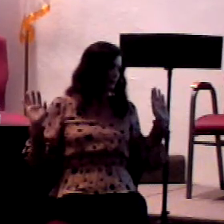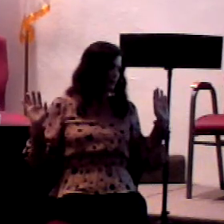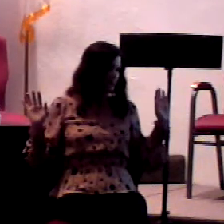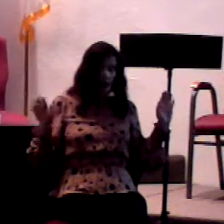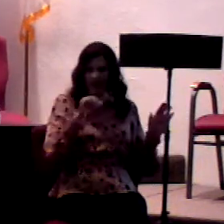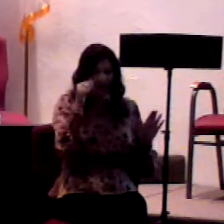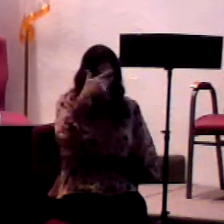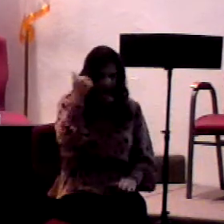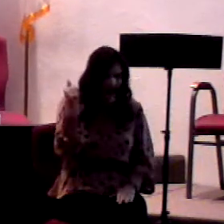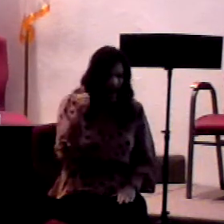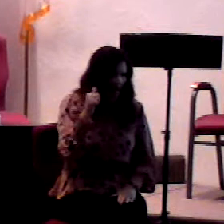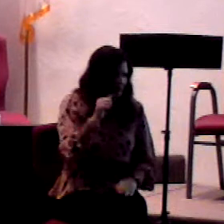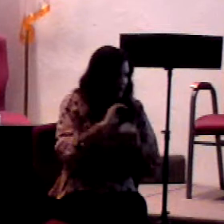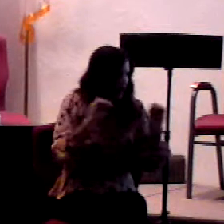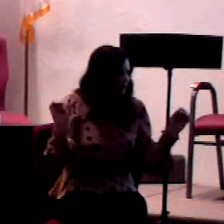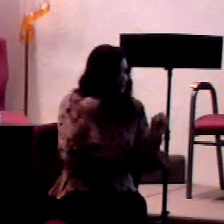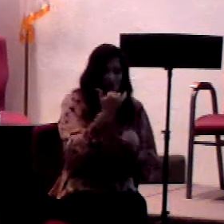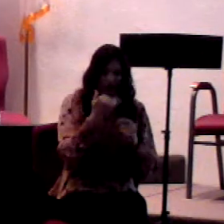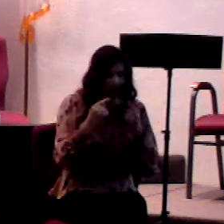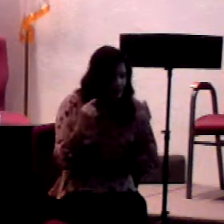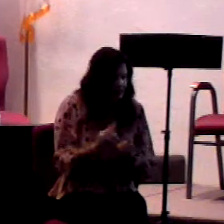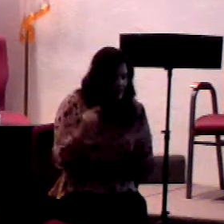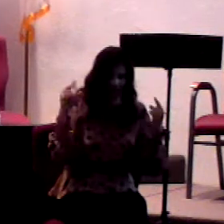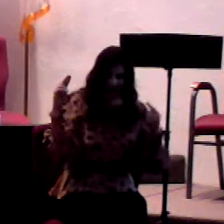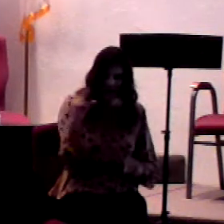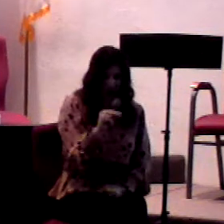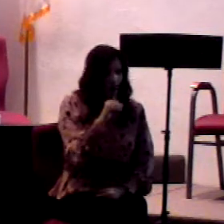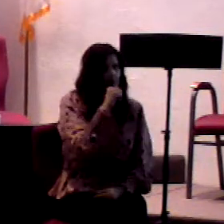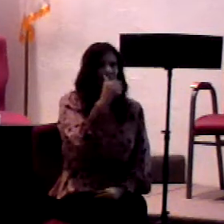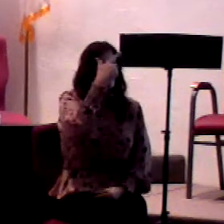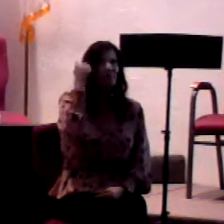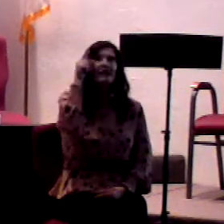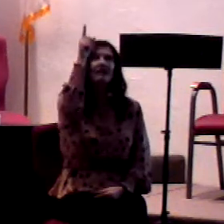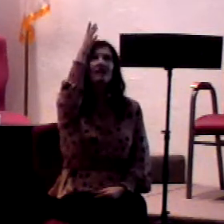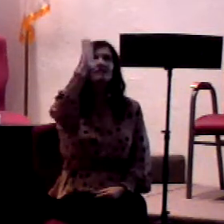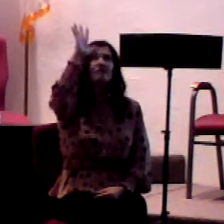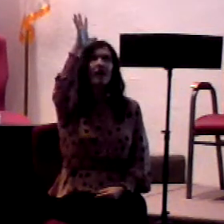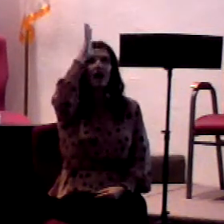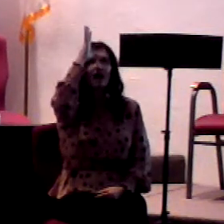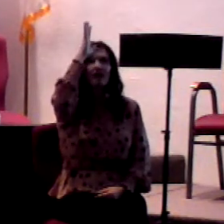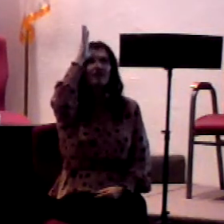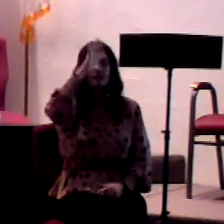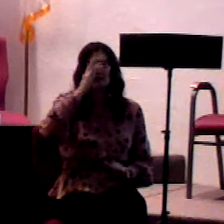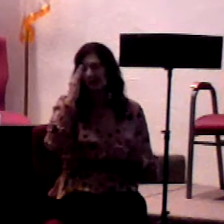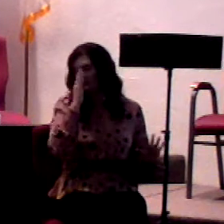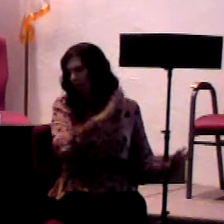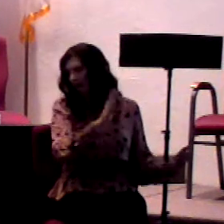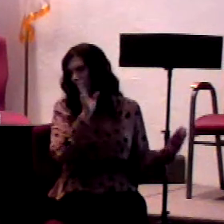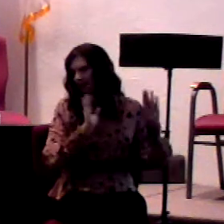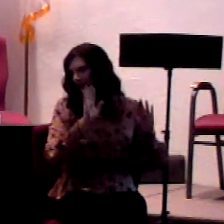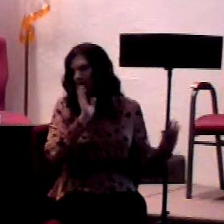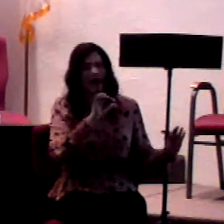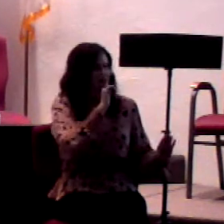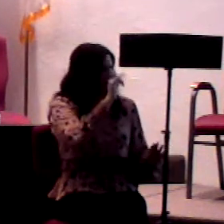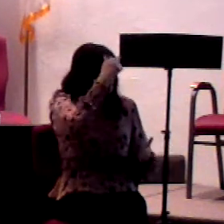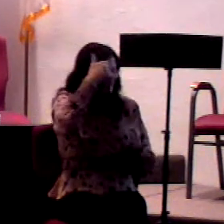Not because he's done anything wrong. Not because the Father is ashamed of him. Not because he has